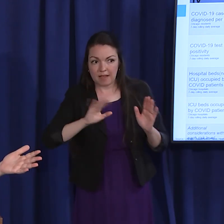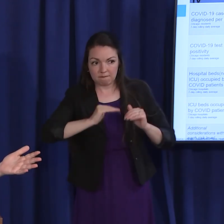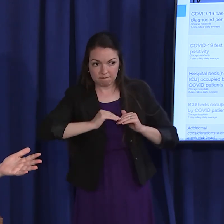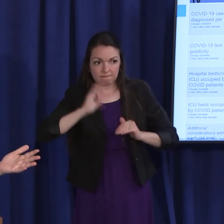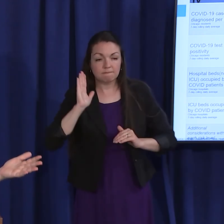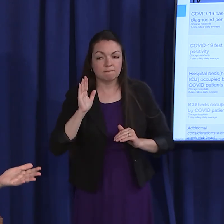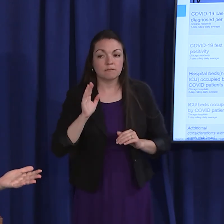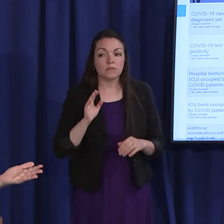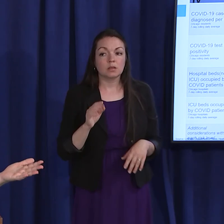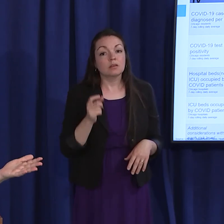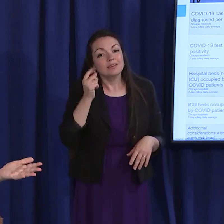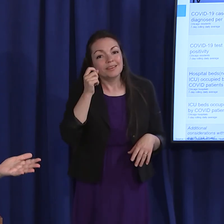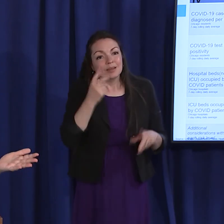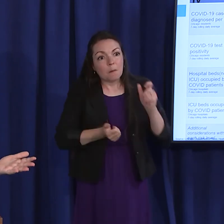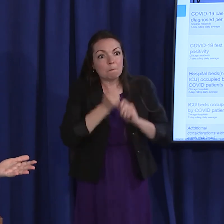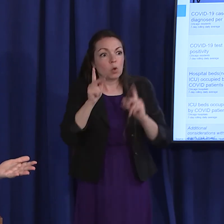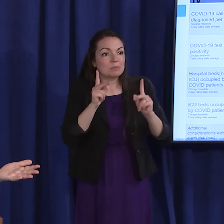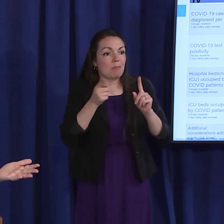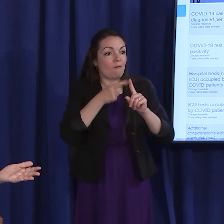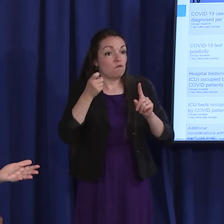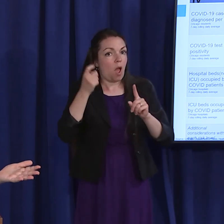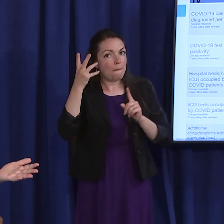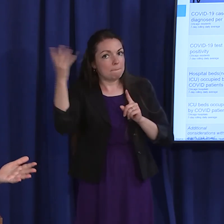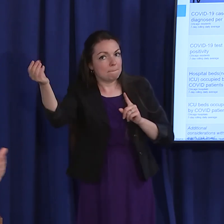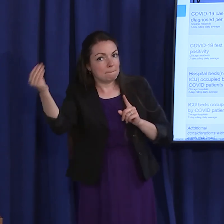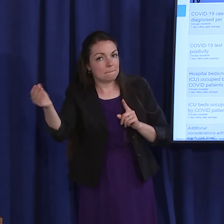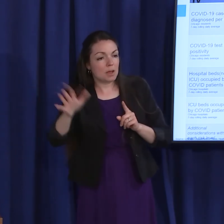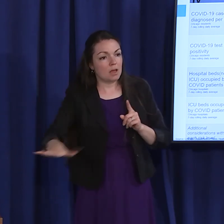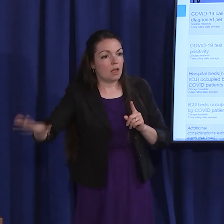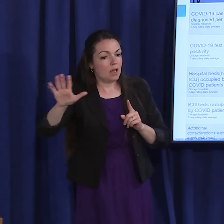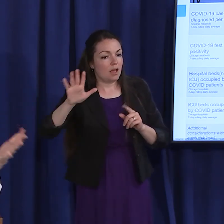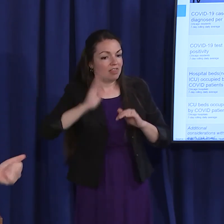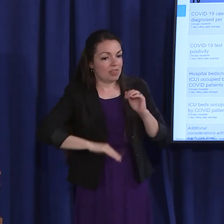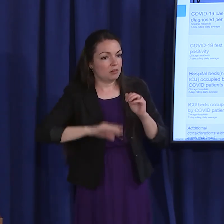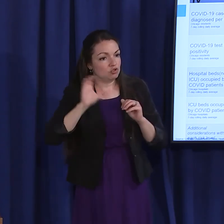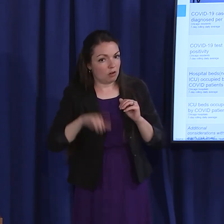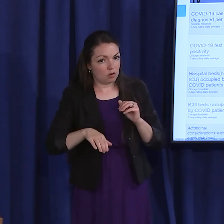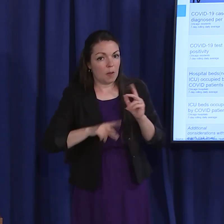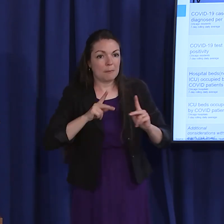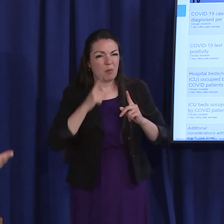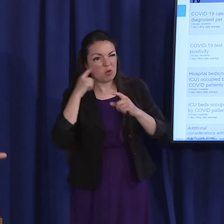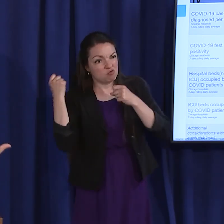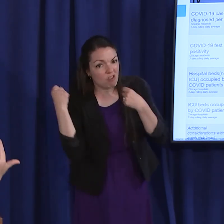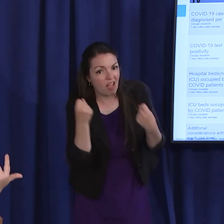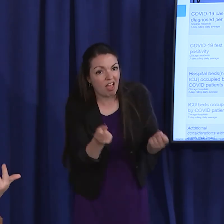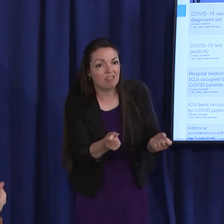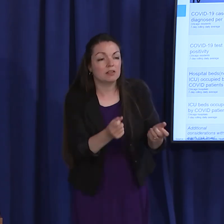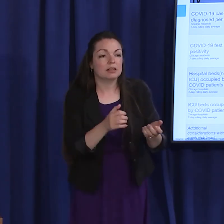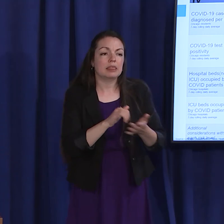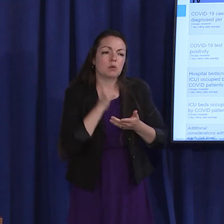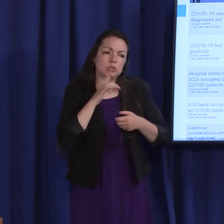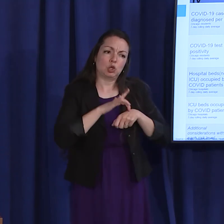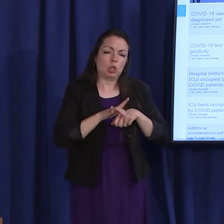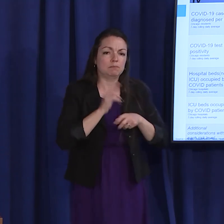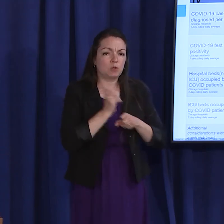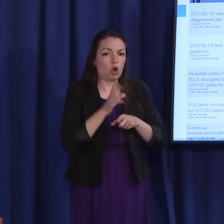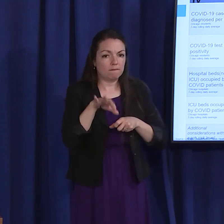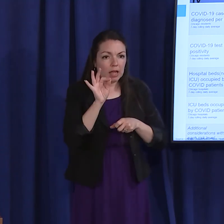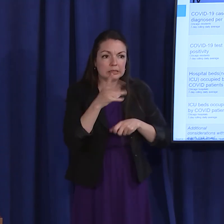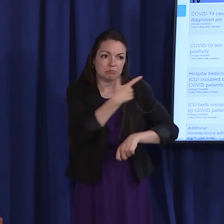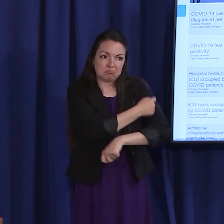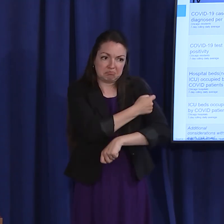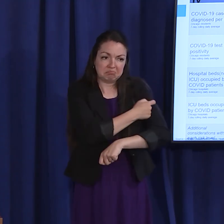the largest number of people coming from outside Chicago, people driving a long distance. I mean, this was quite early when it was harder to get